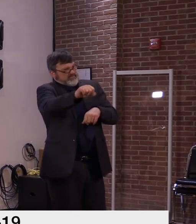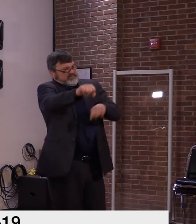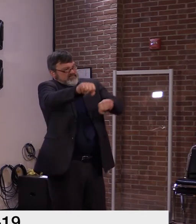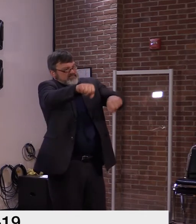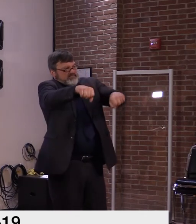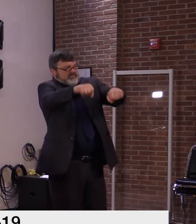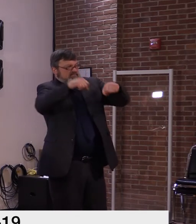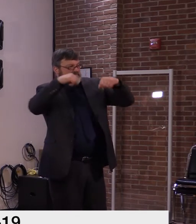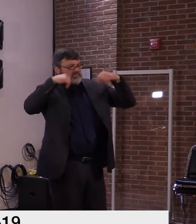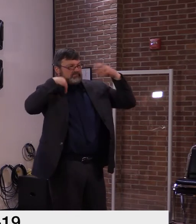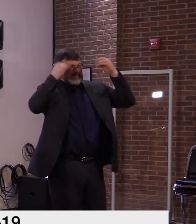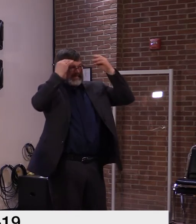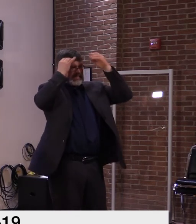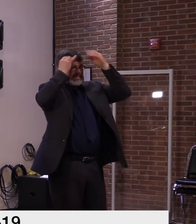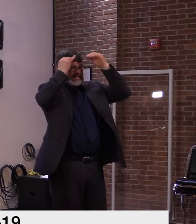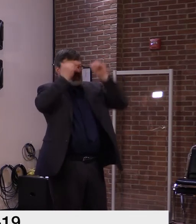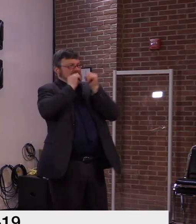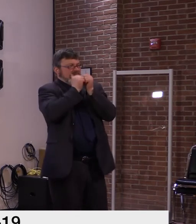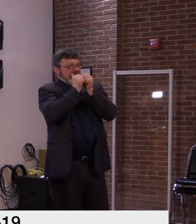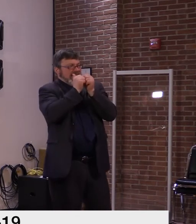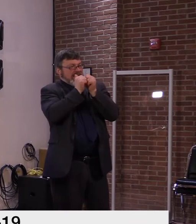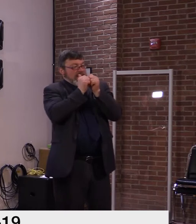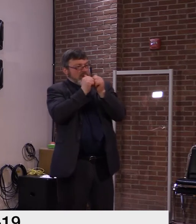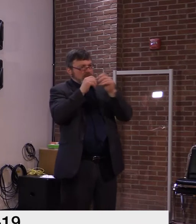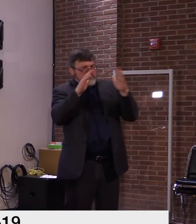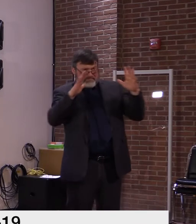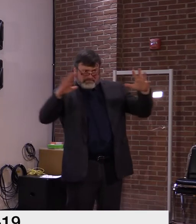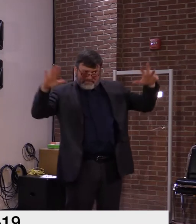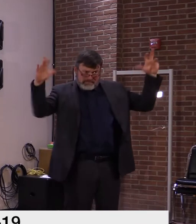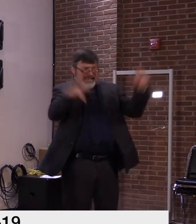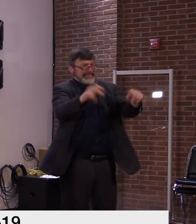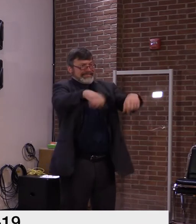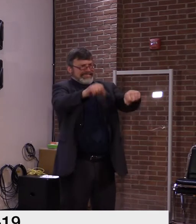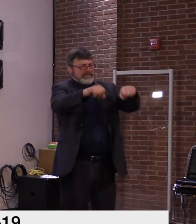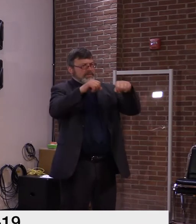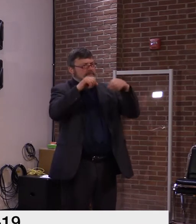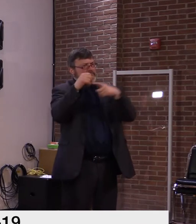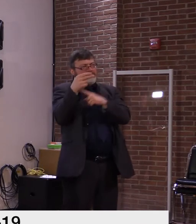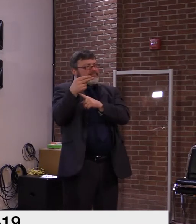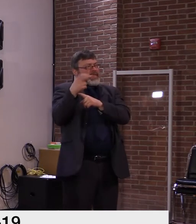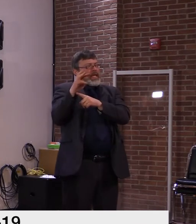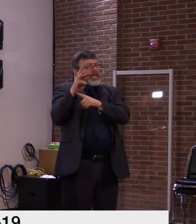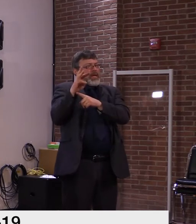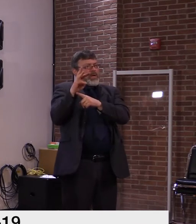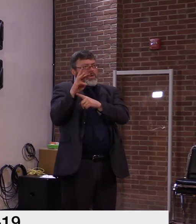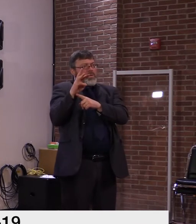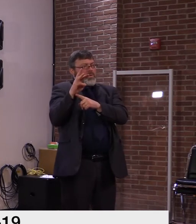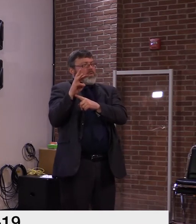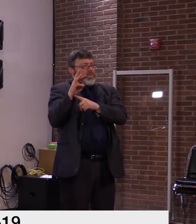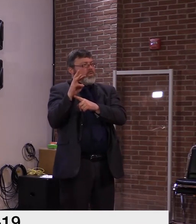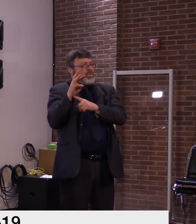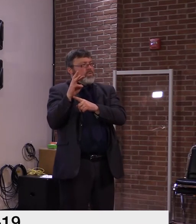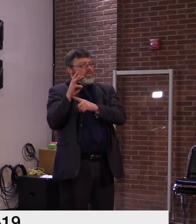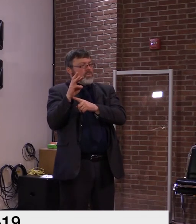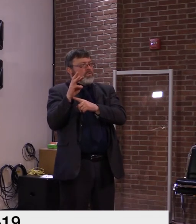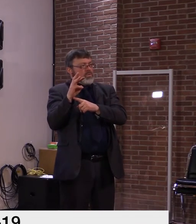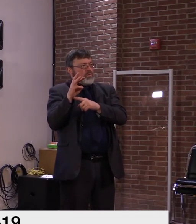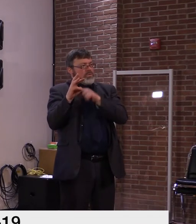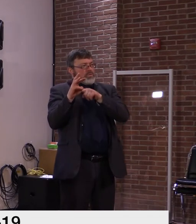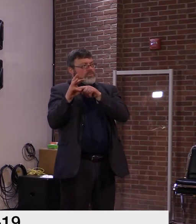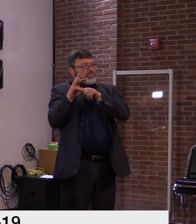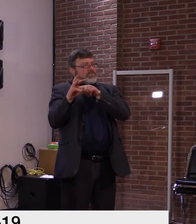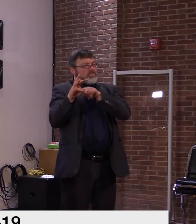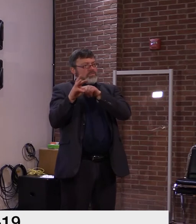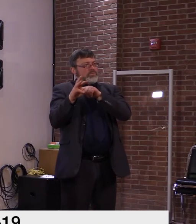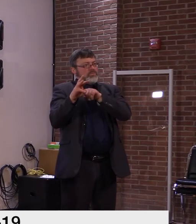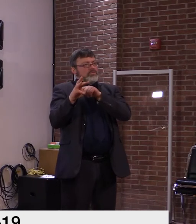but it's also part of the reason we've achieved or focused on that goal. As you heard today, there's compelling risks involved for students